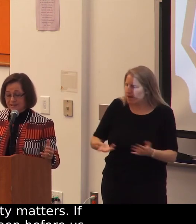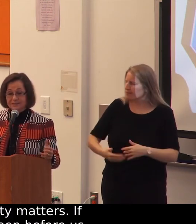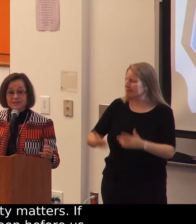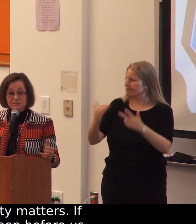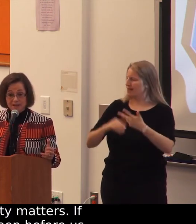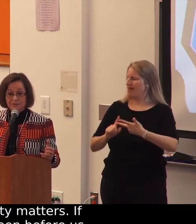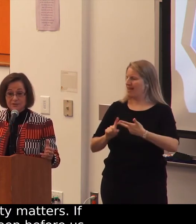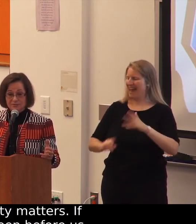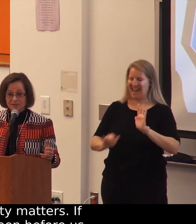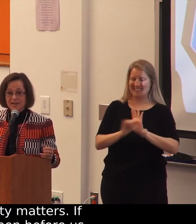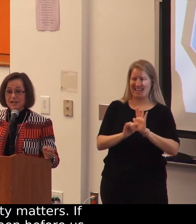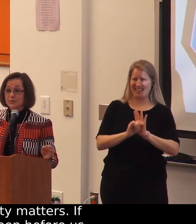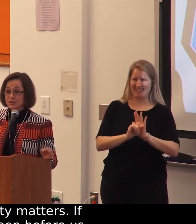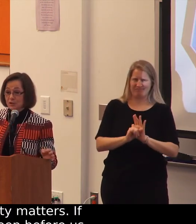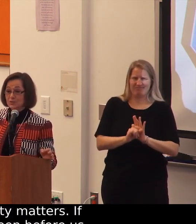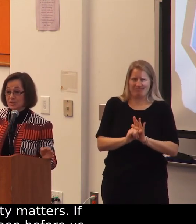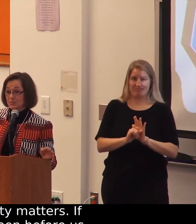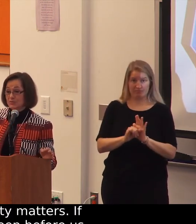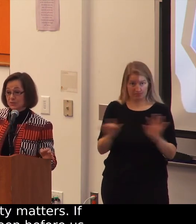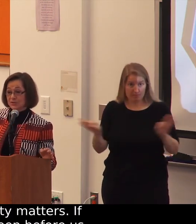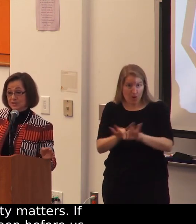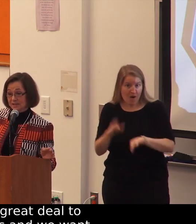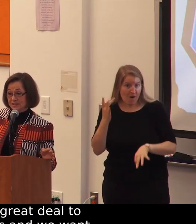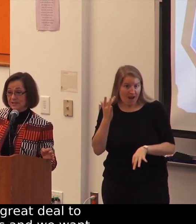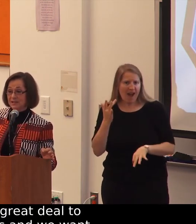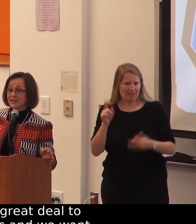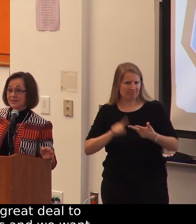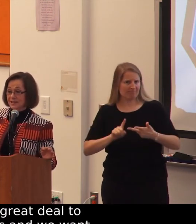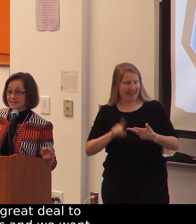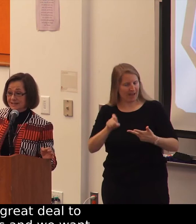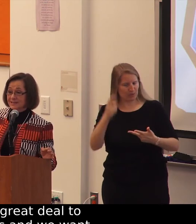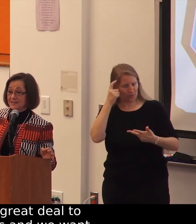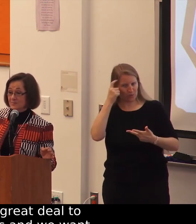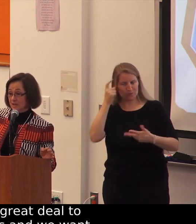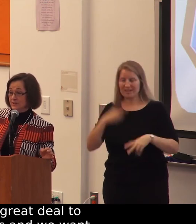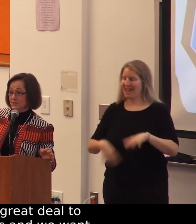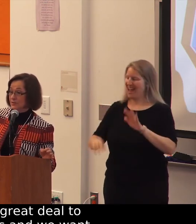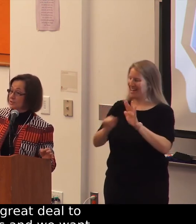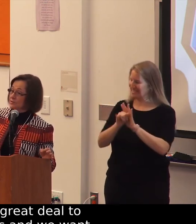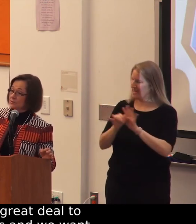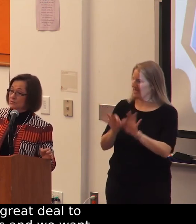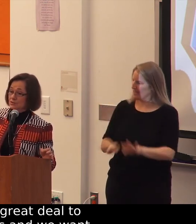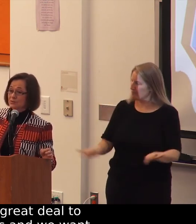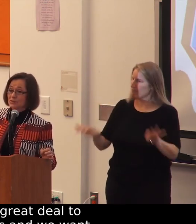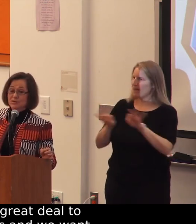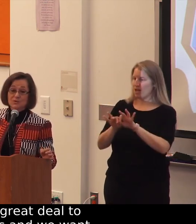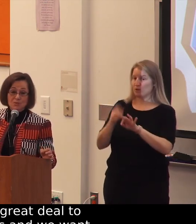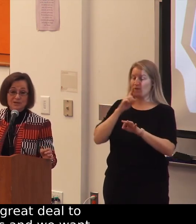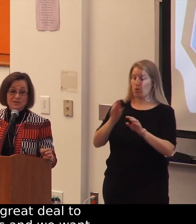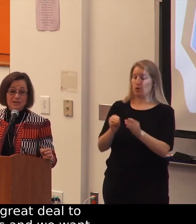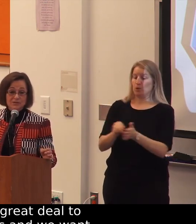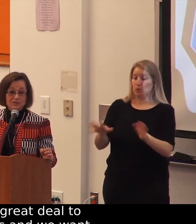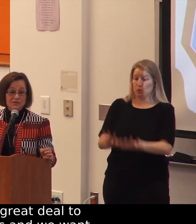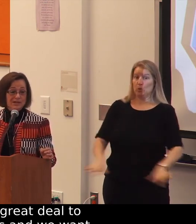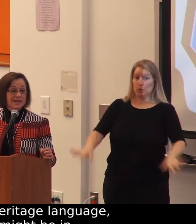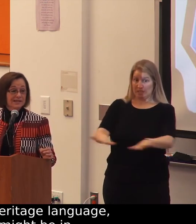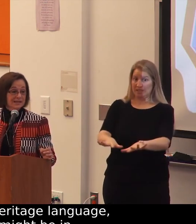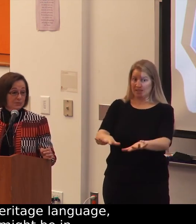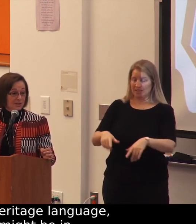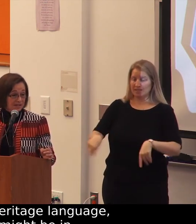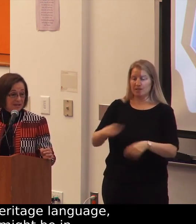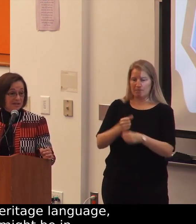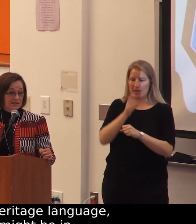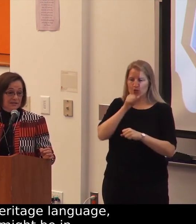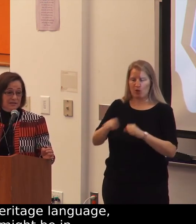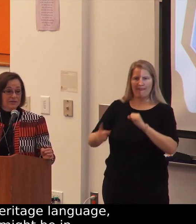why identity matters, right? If we don't keep before us the idea that identity matters a great deal to the students, that we want to make certain that